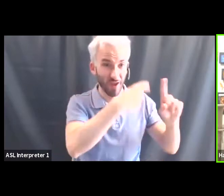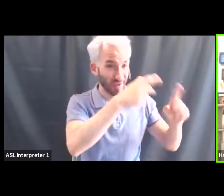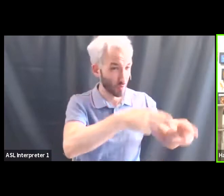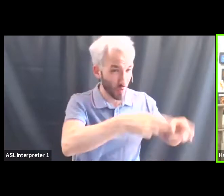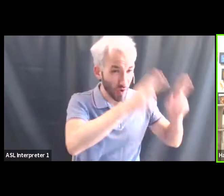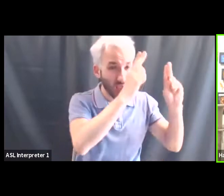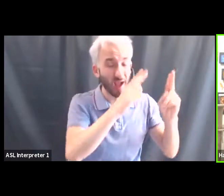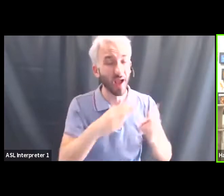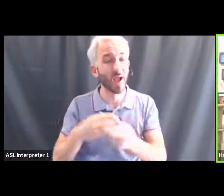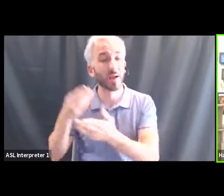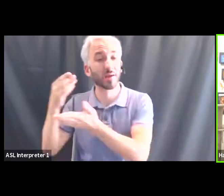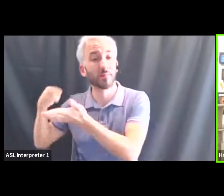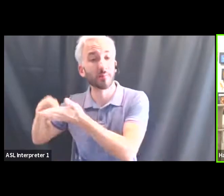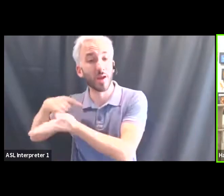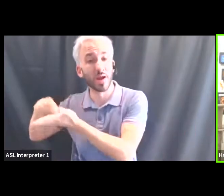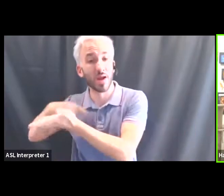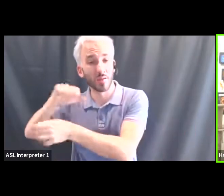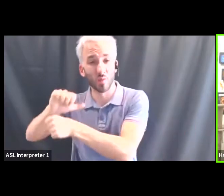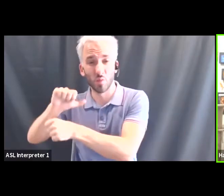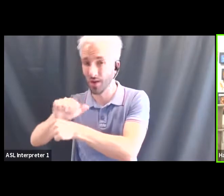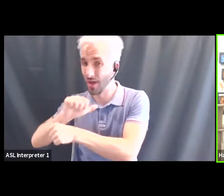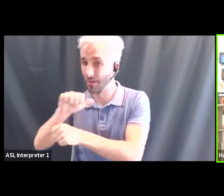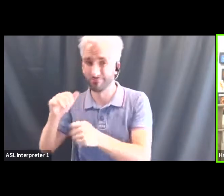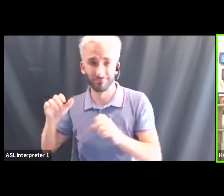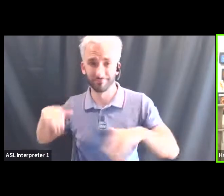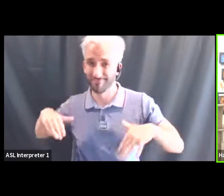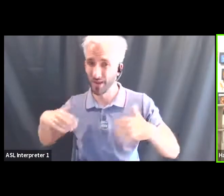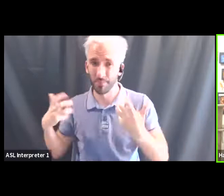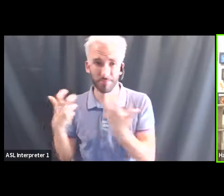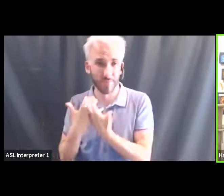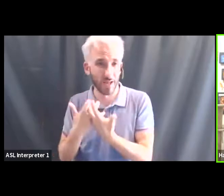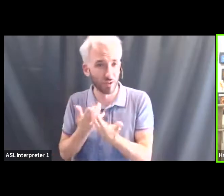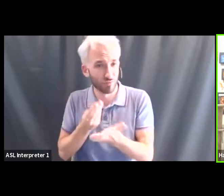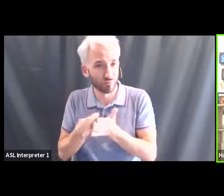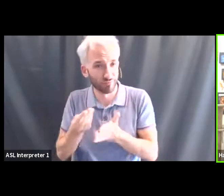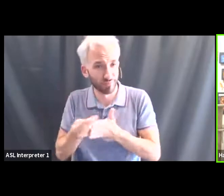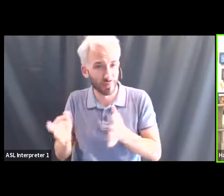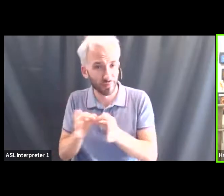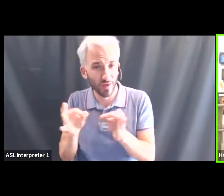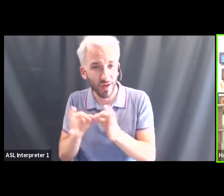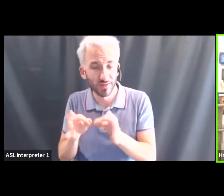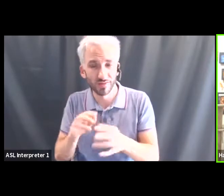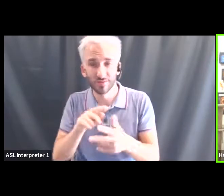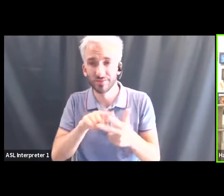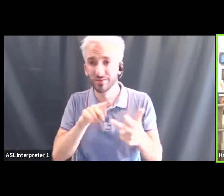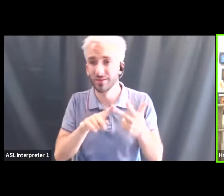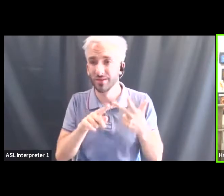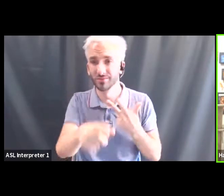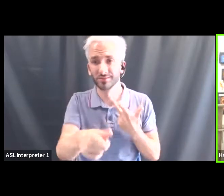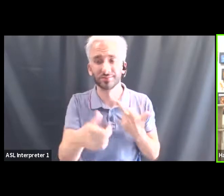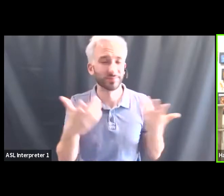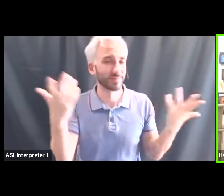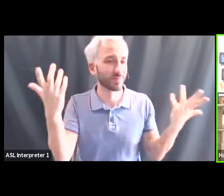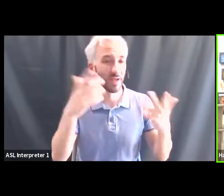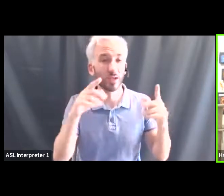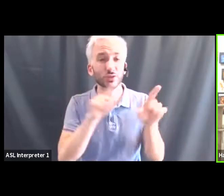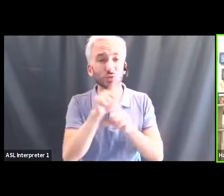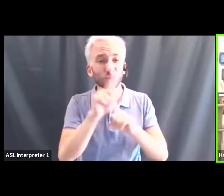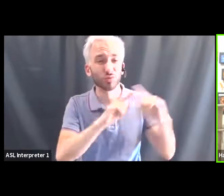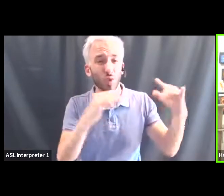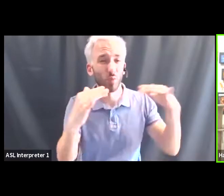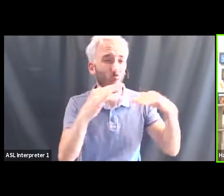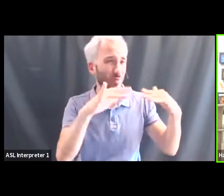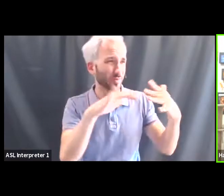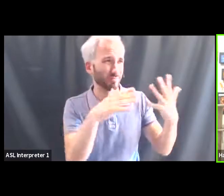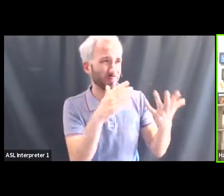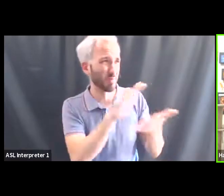the inflation of the cost of living. The world is burning. Fanboys ruined the magic of Star Wars, and Cats was the